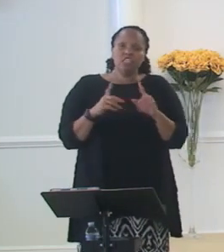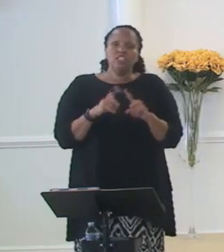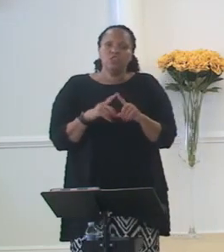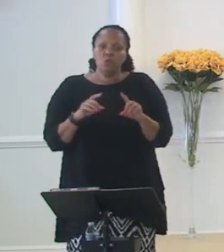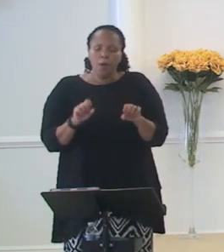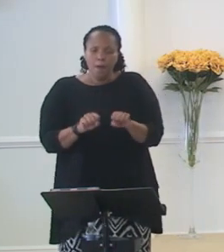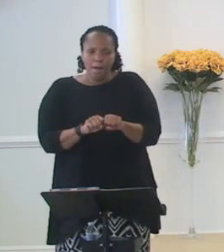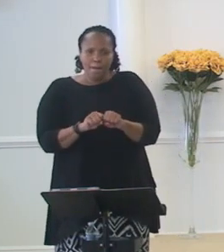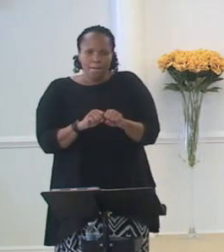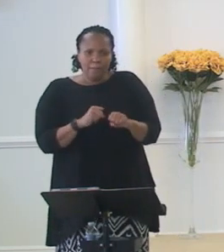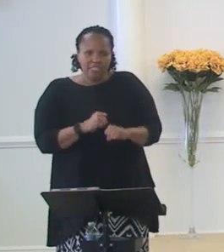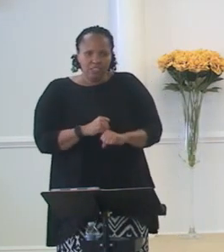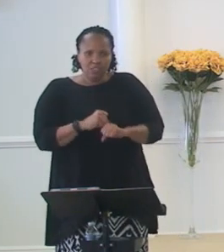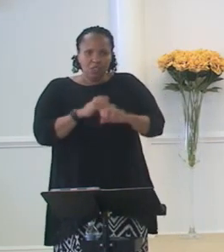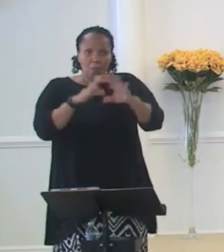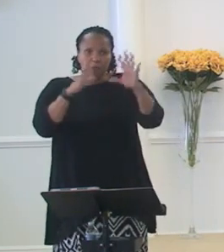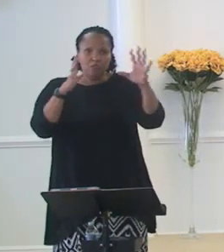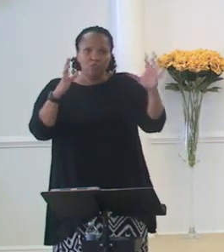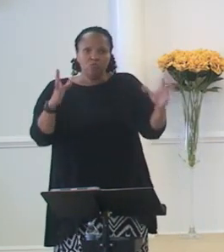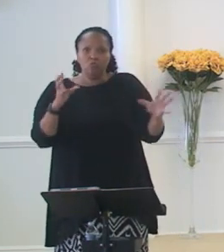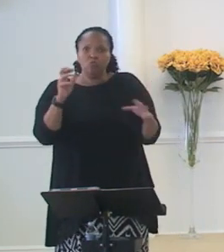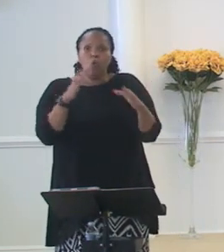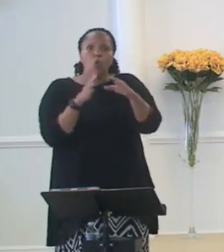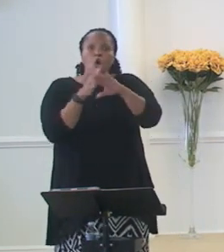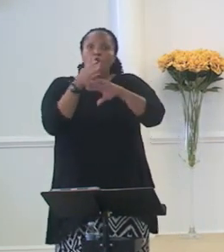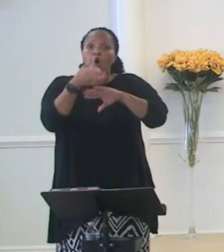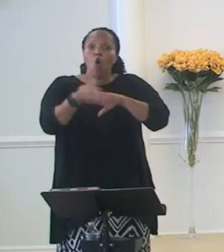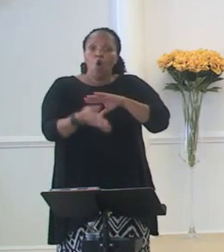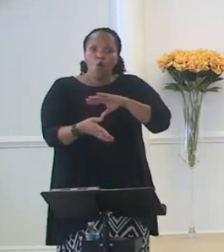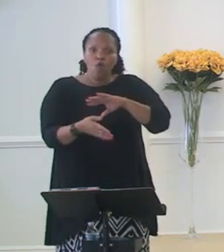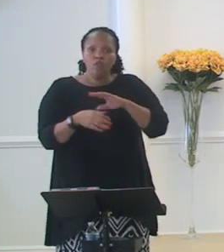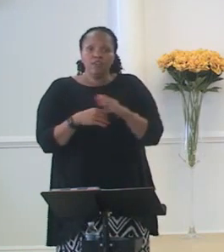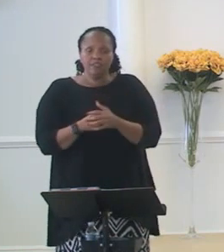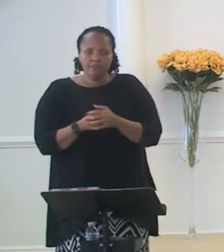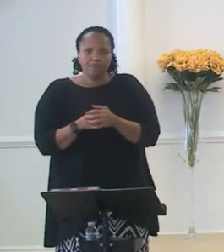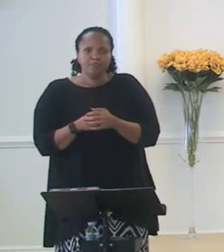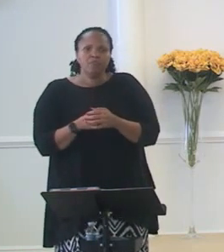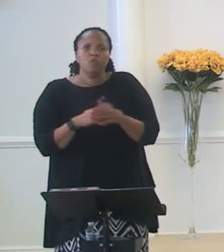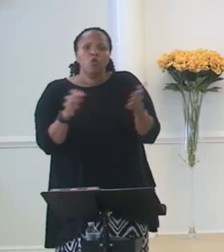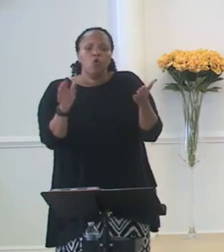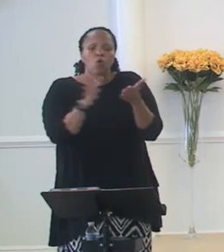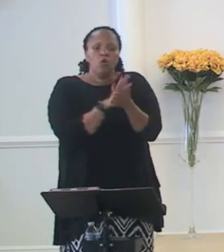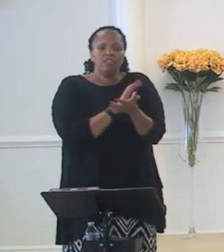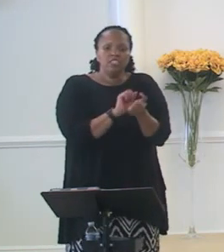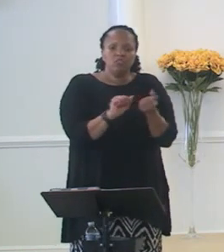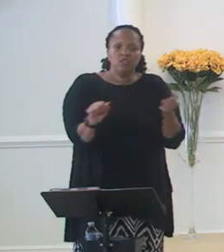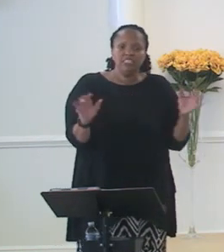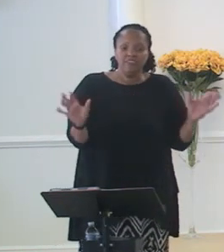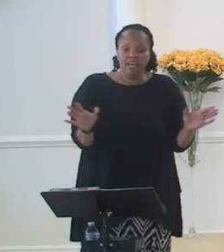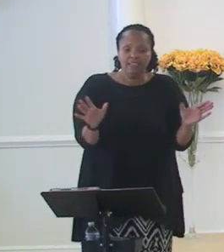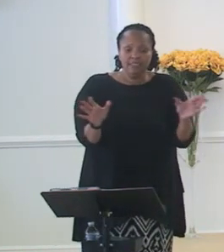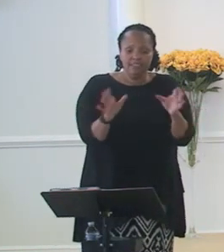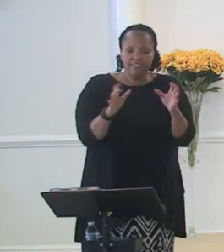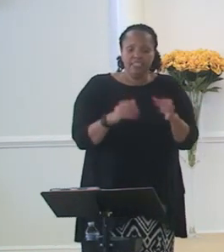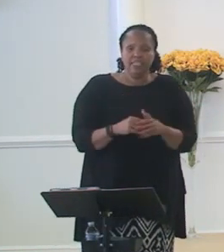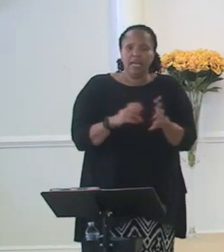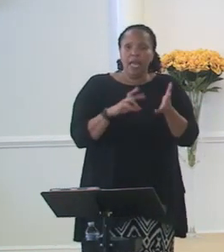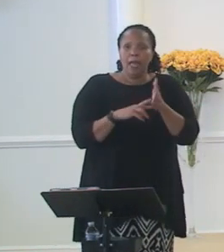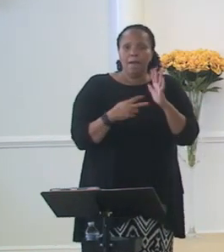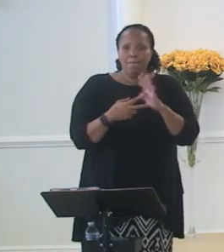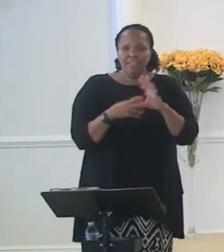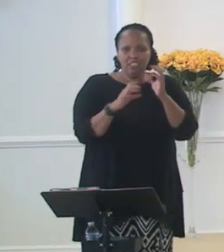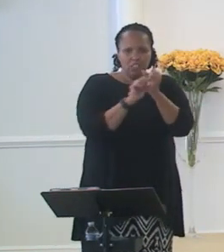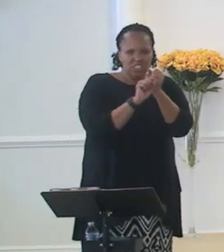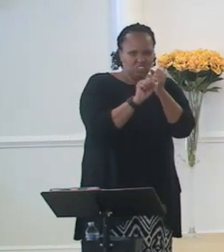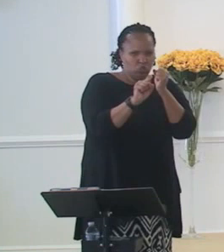through or burst over or destructive activity. Paraz means to stretch,